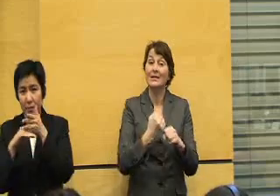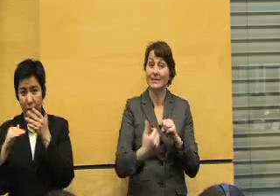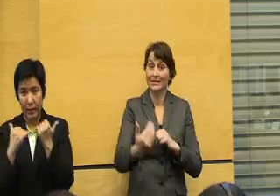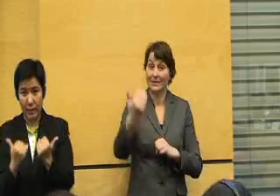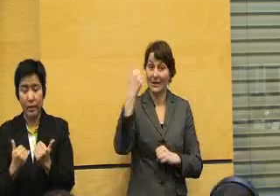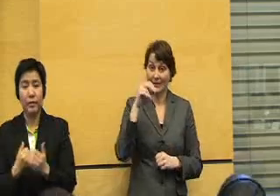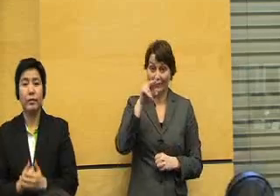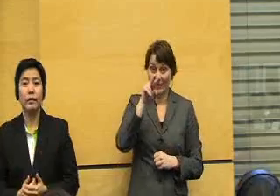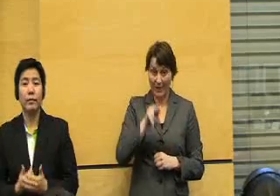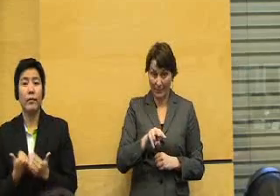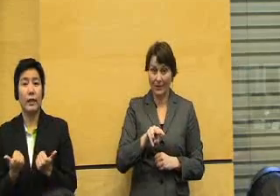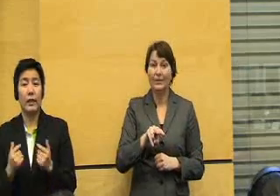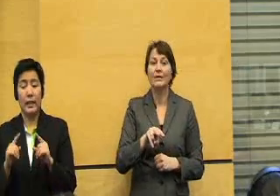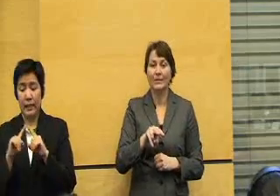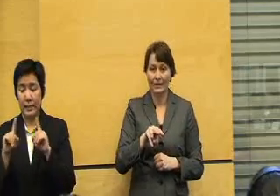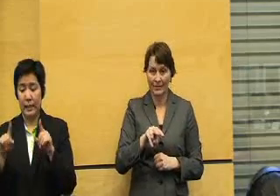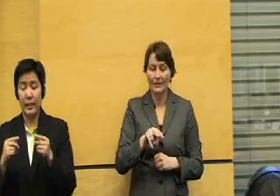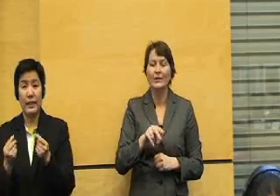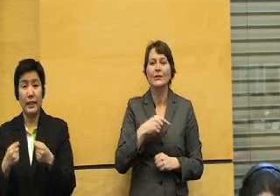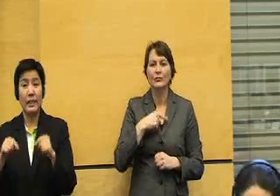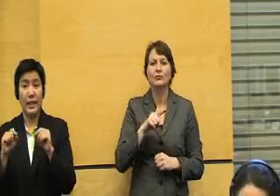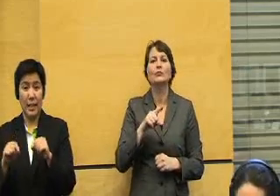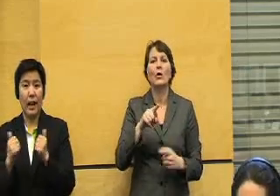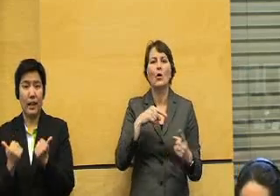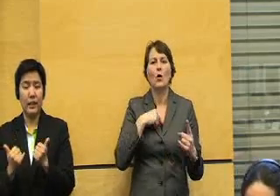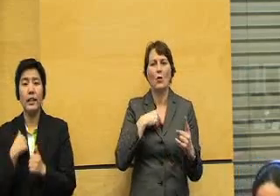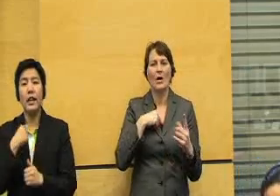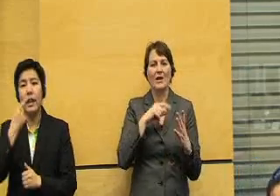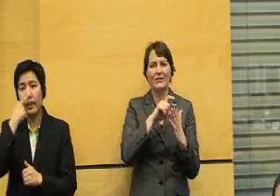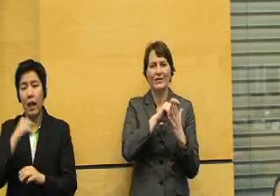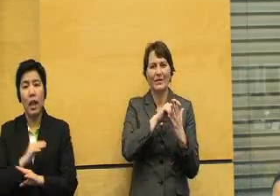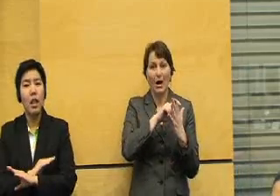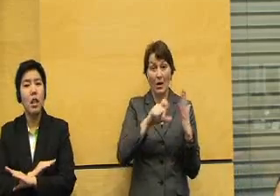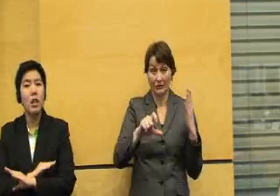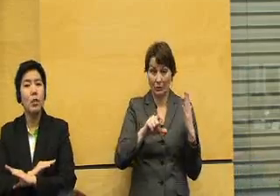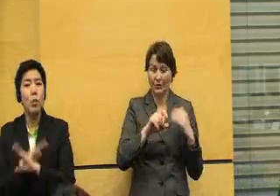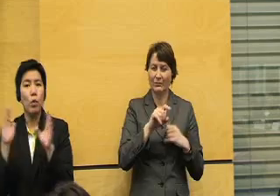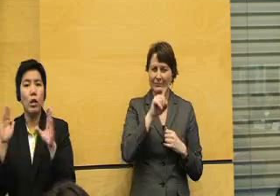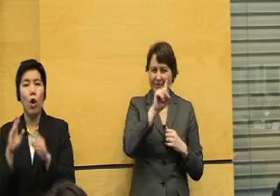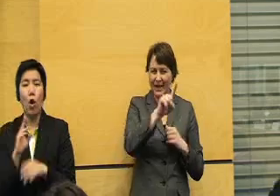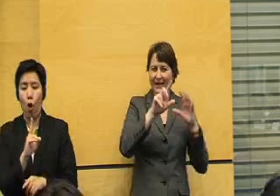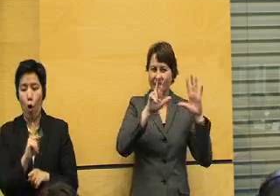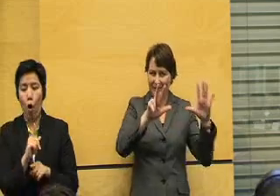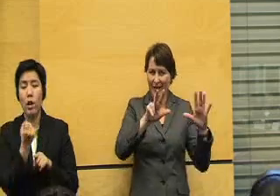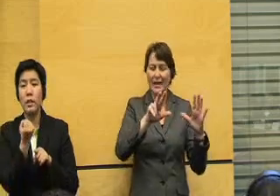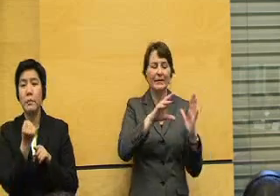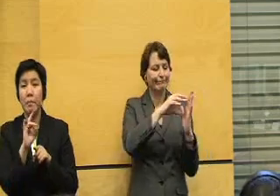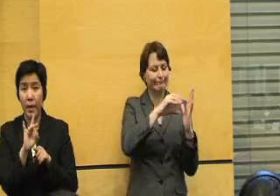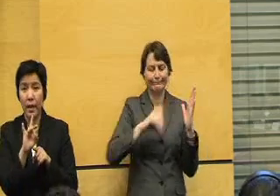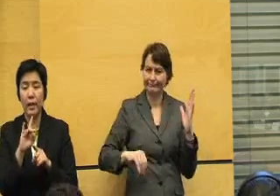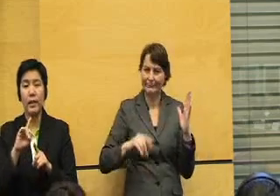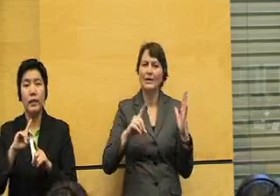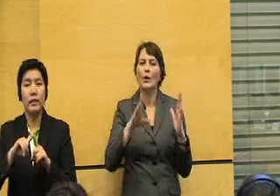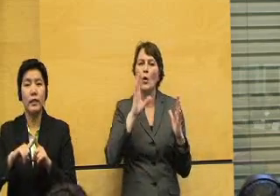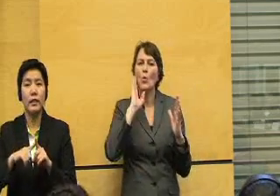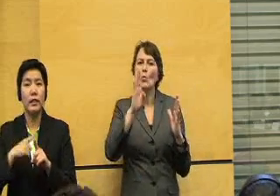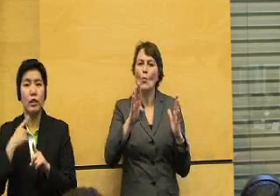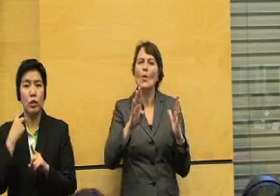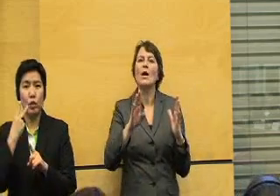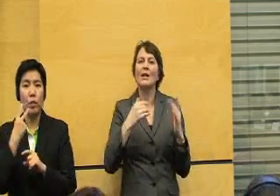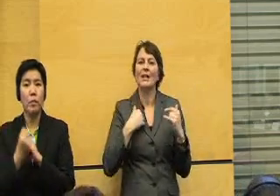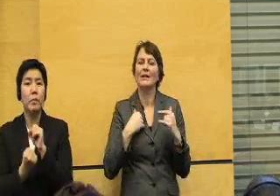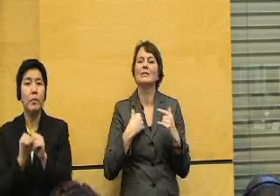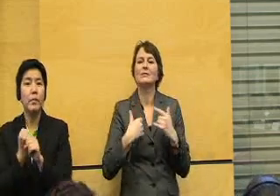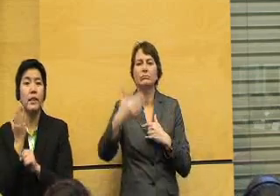withdrew the interpretative declaration to Article 18, following the enactment of the Civil Redress